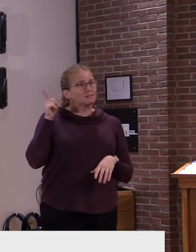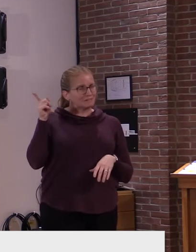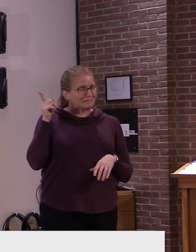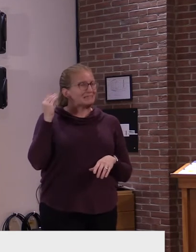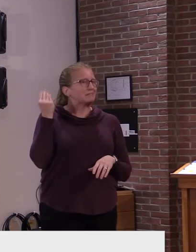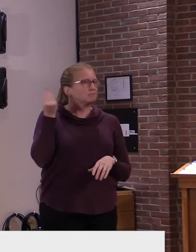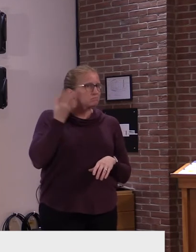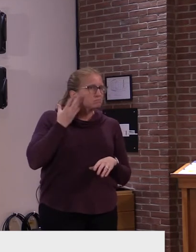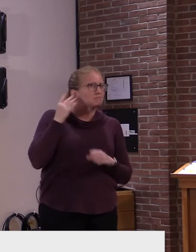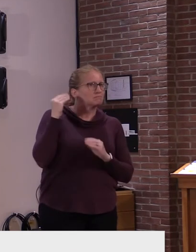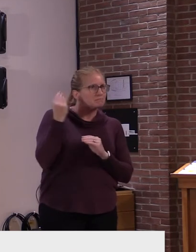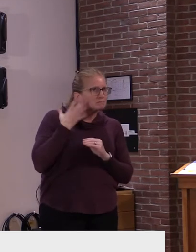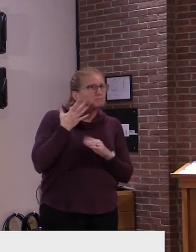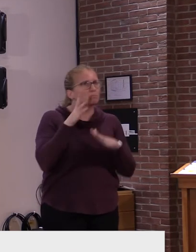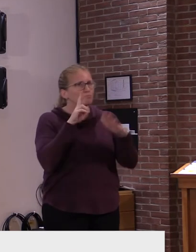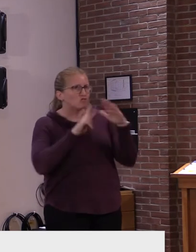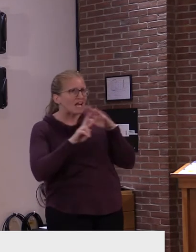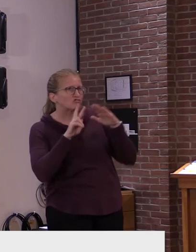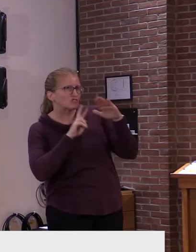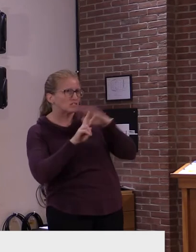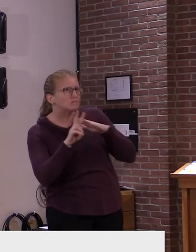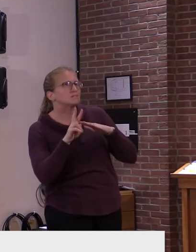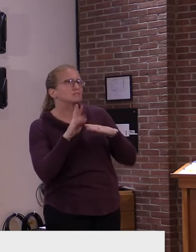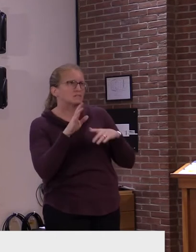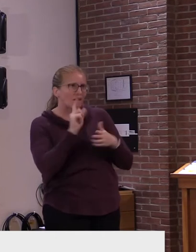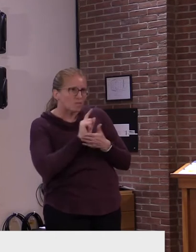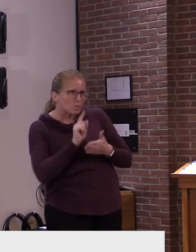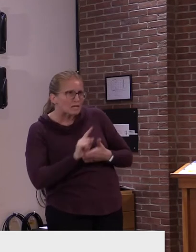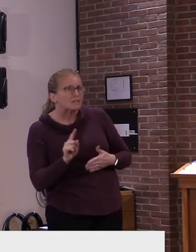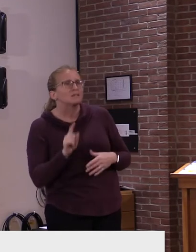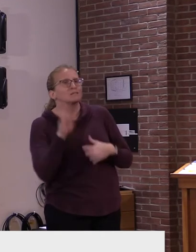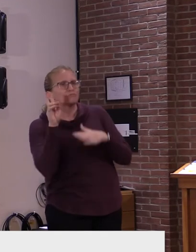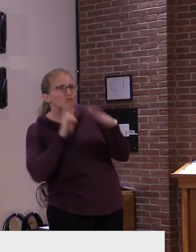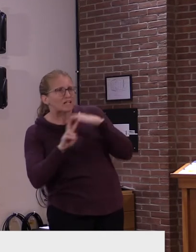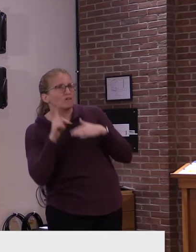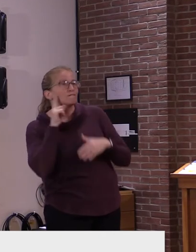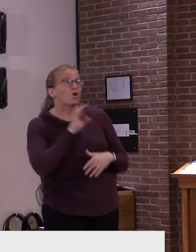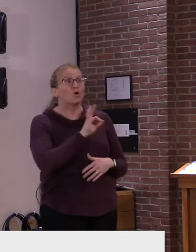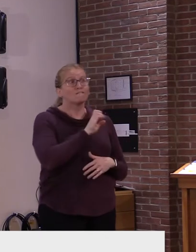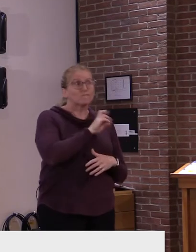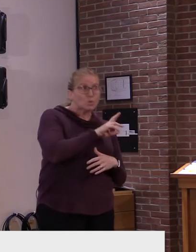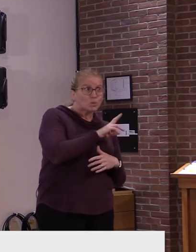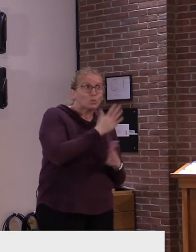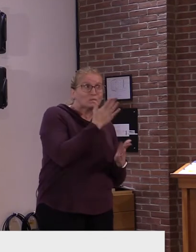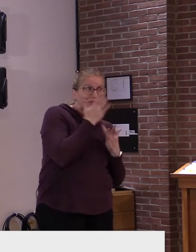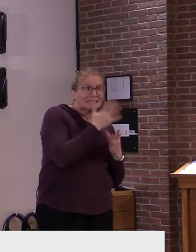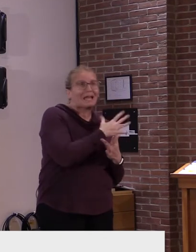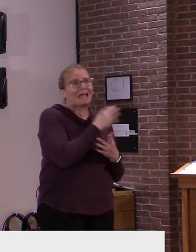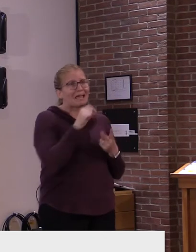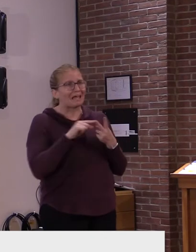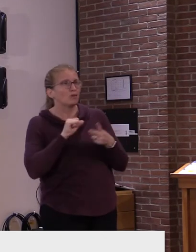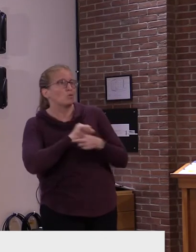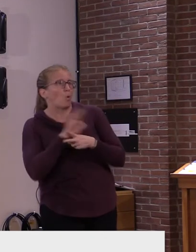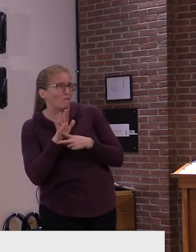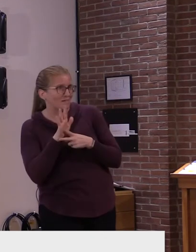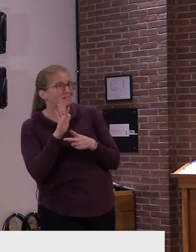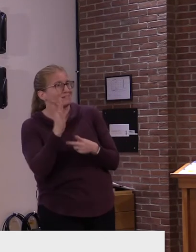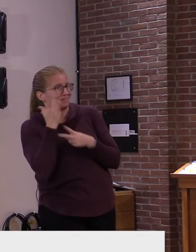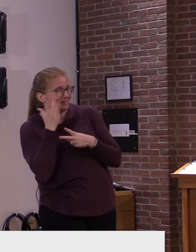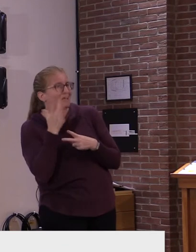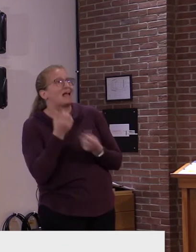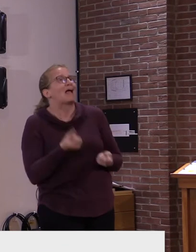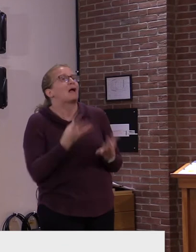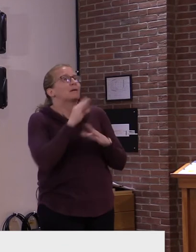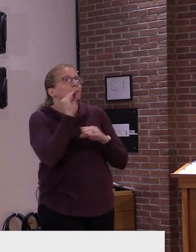us projections on flu and covid 19 hospitalization